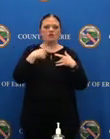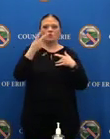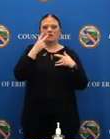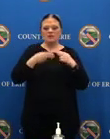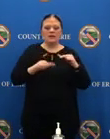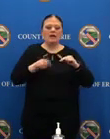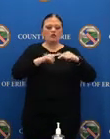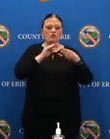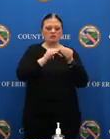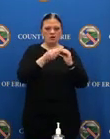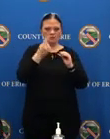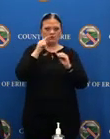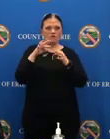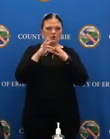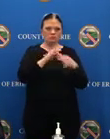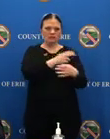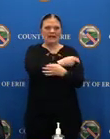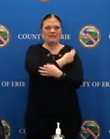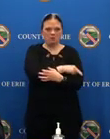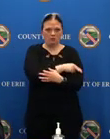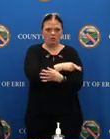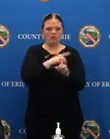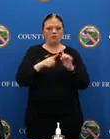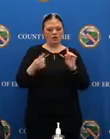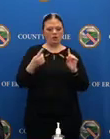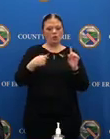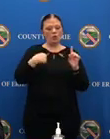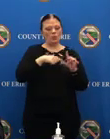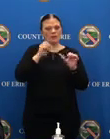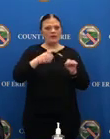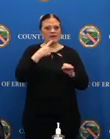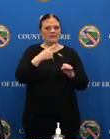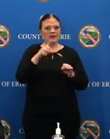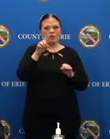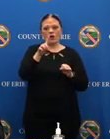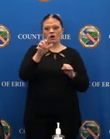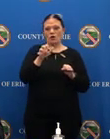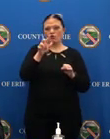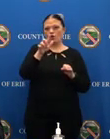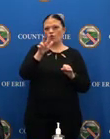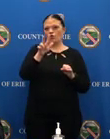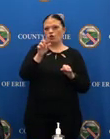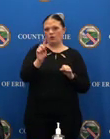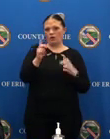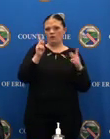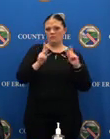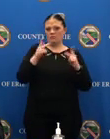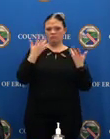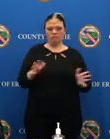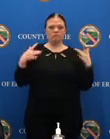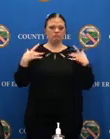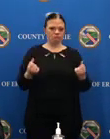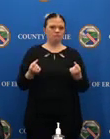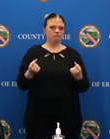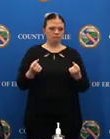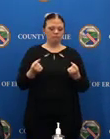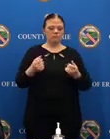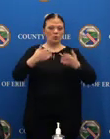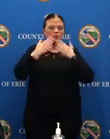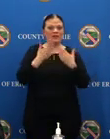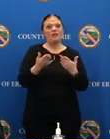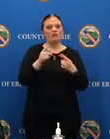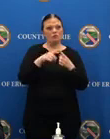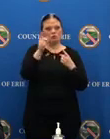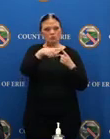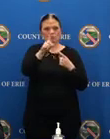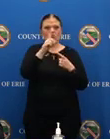to hospitalization. But we are, at least can say that 131 people have recovered. So thank you to